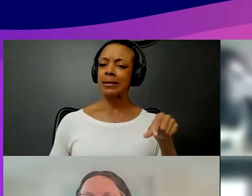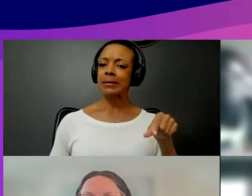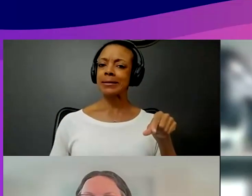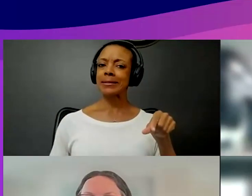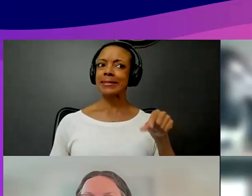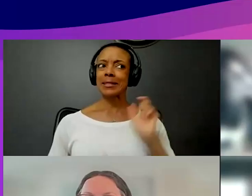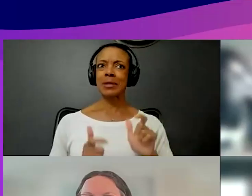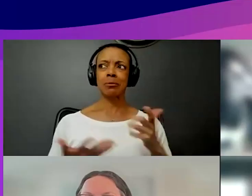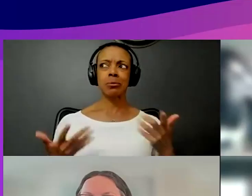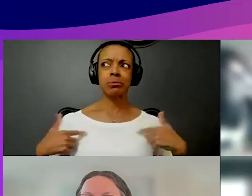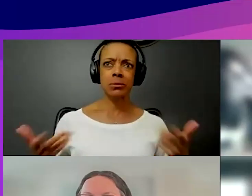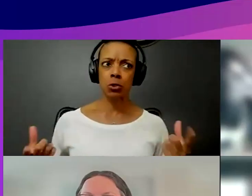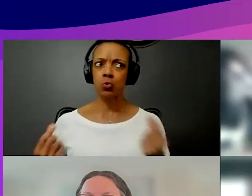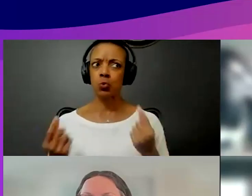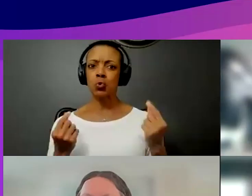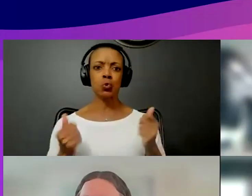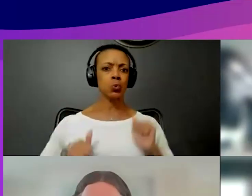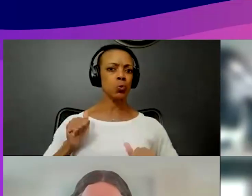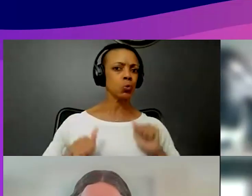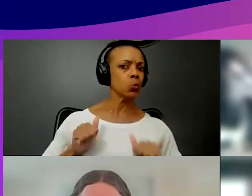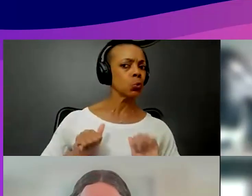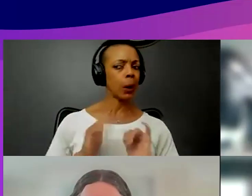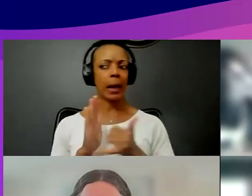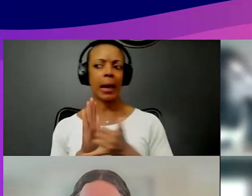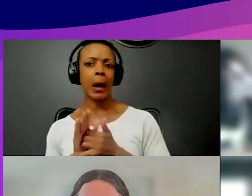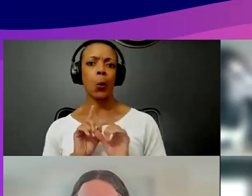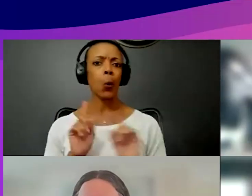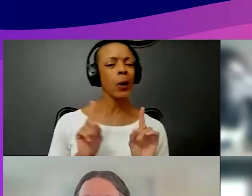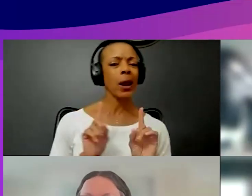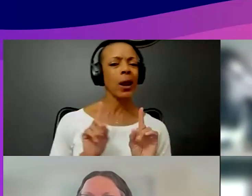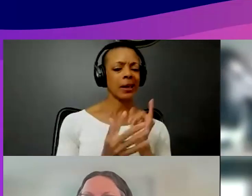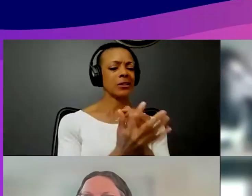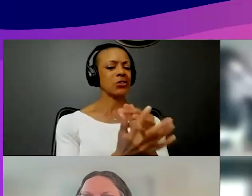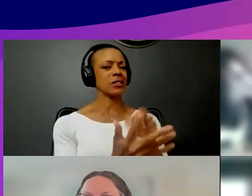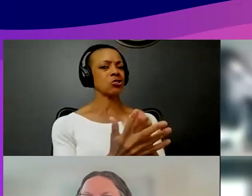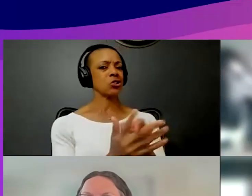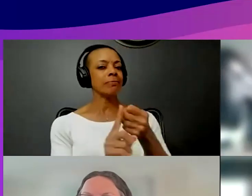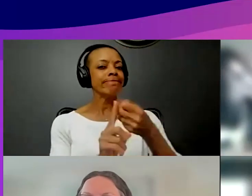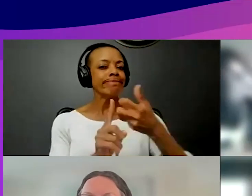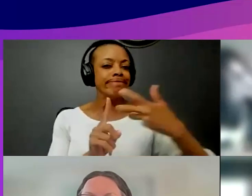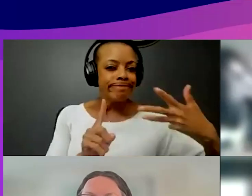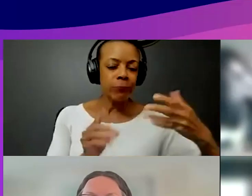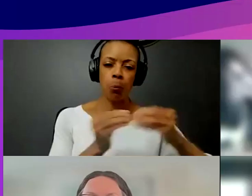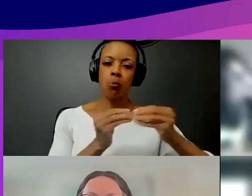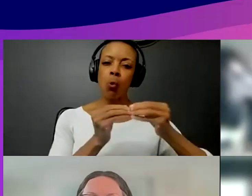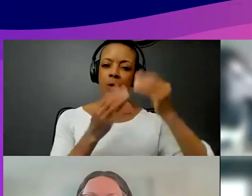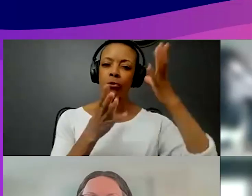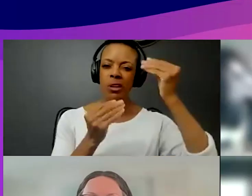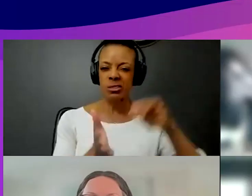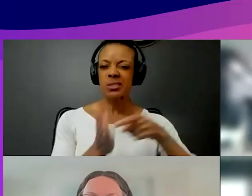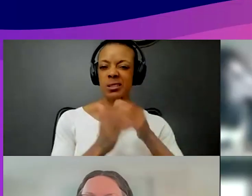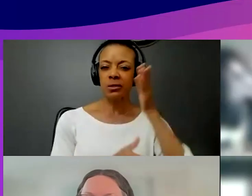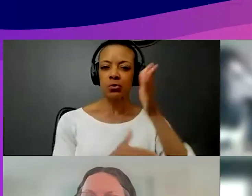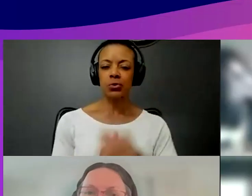what to do exactly. And so we might need that in the future too. Well, and